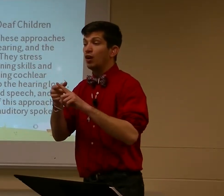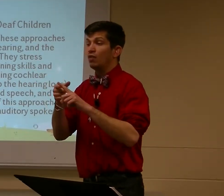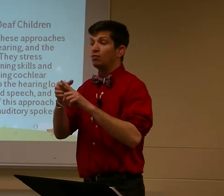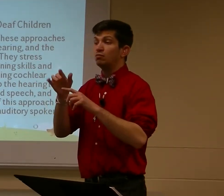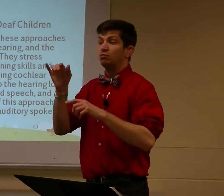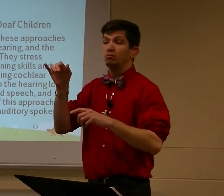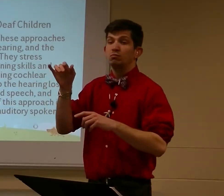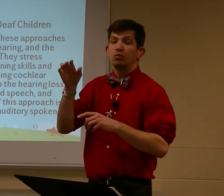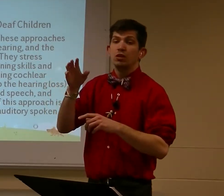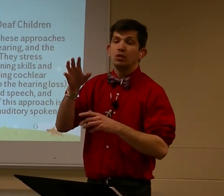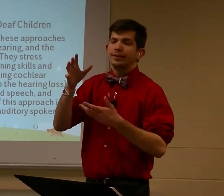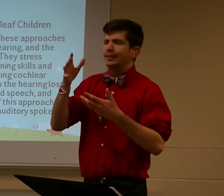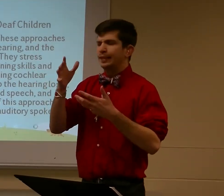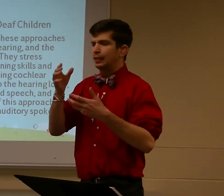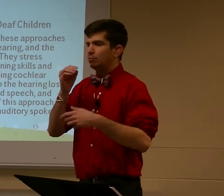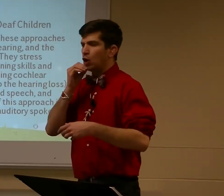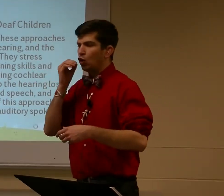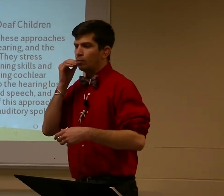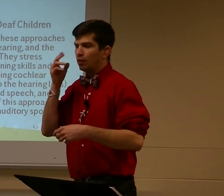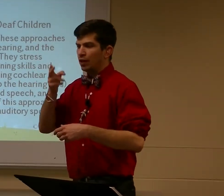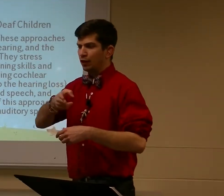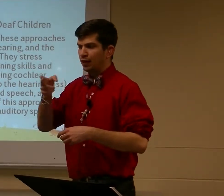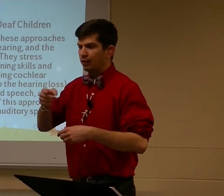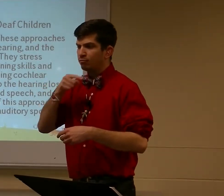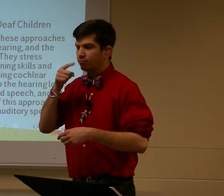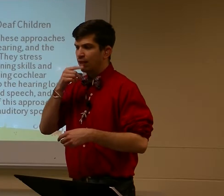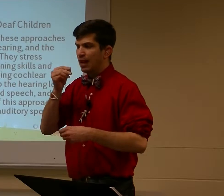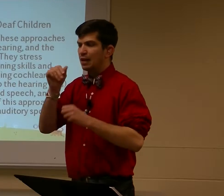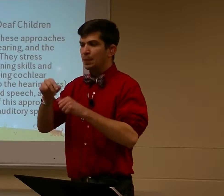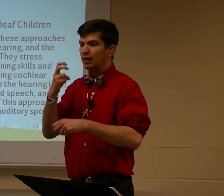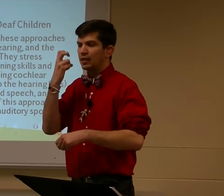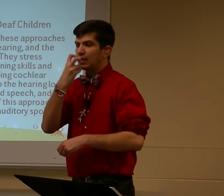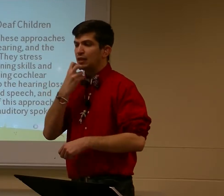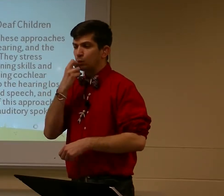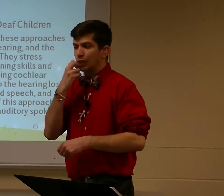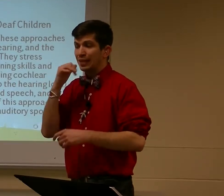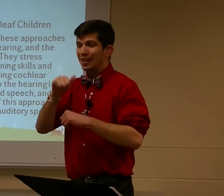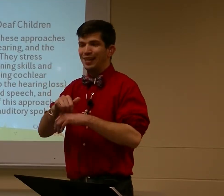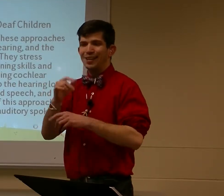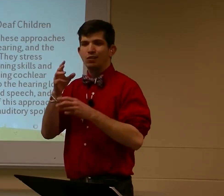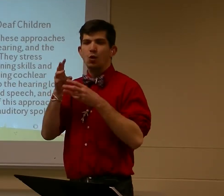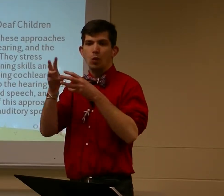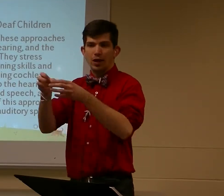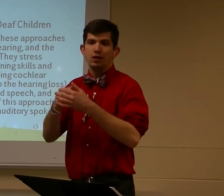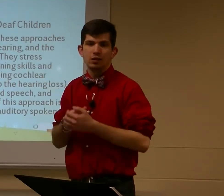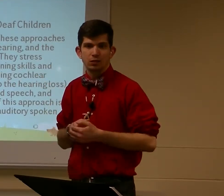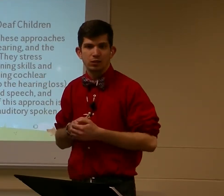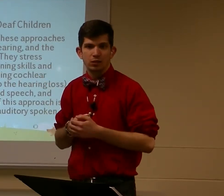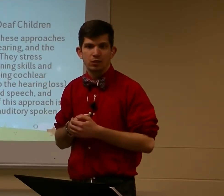of home hearing and ability to lip read in a way.